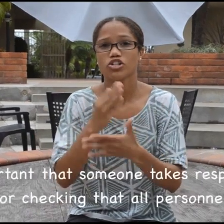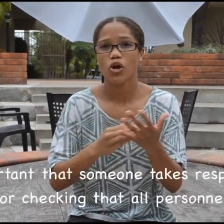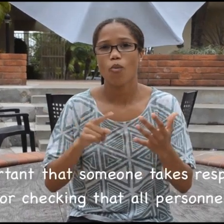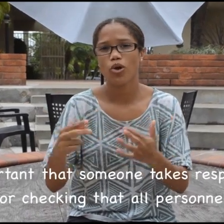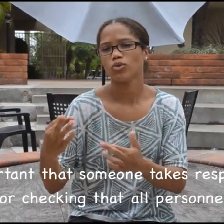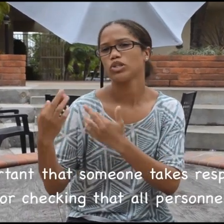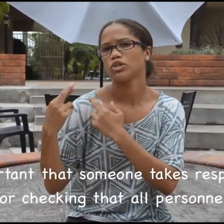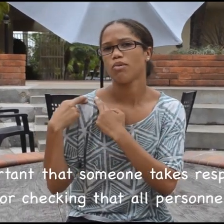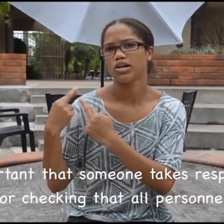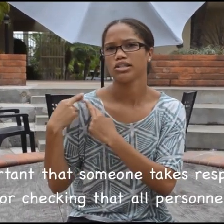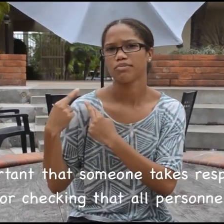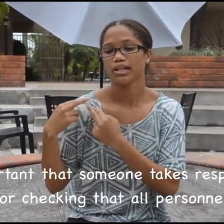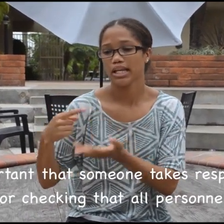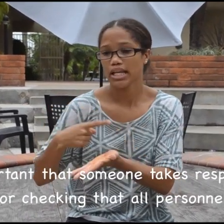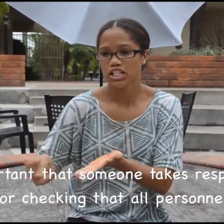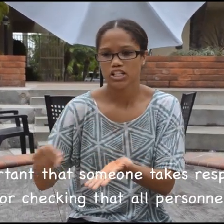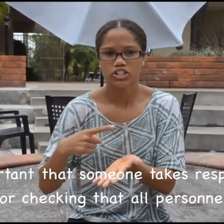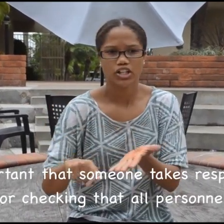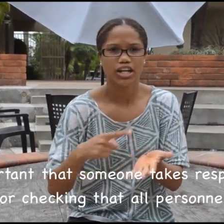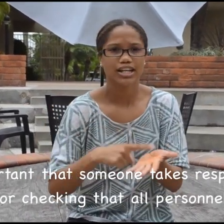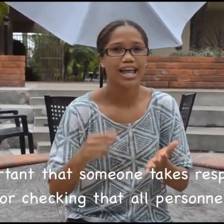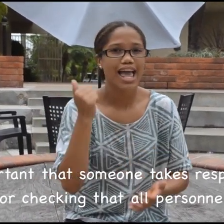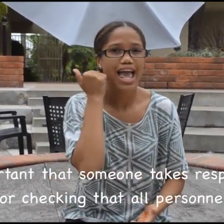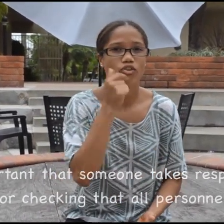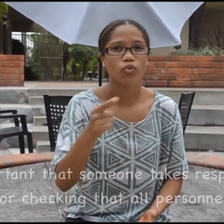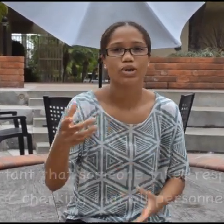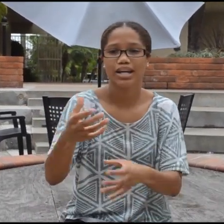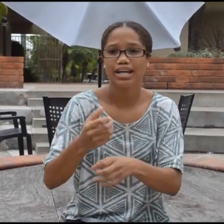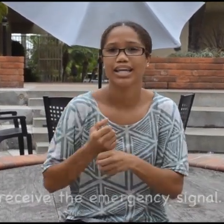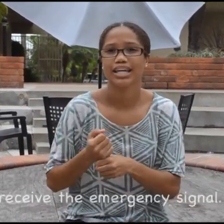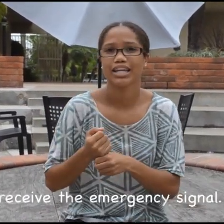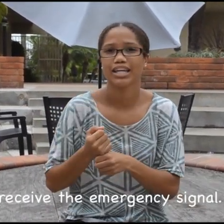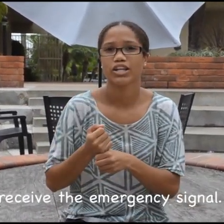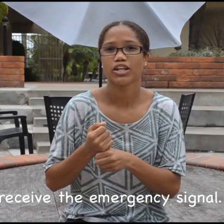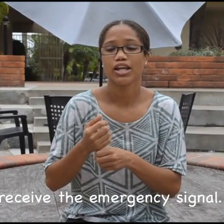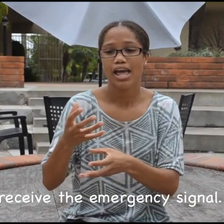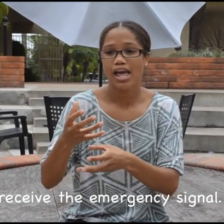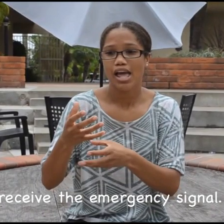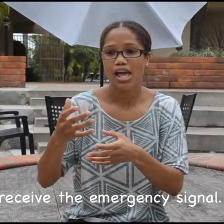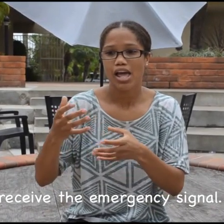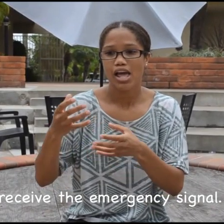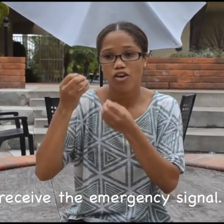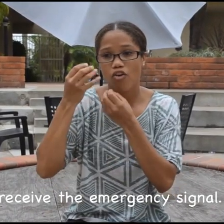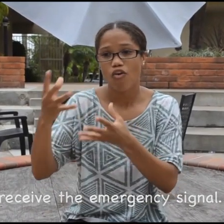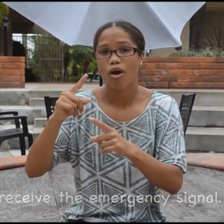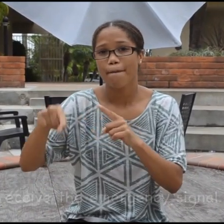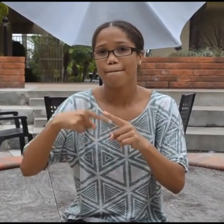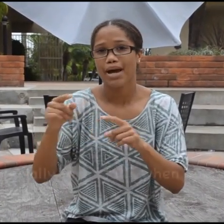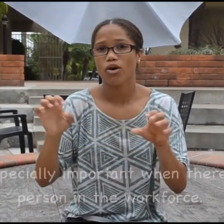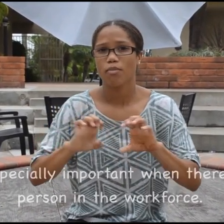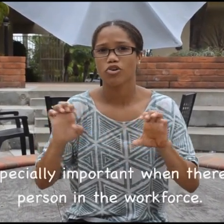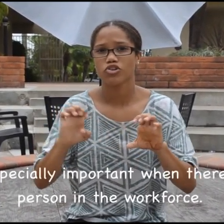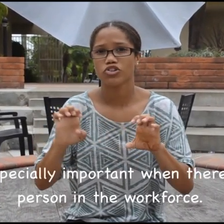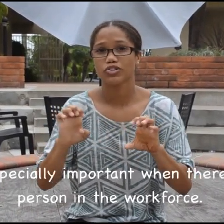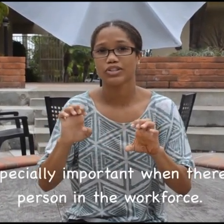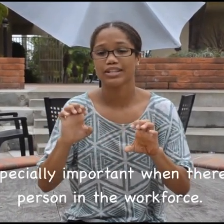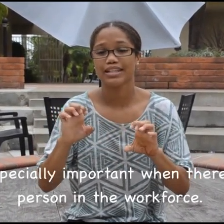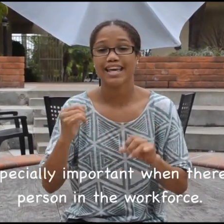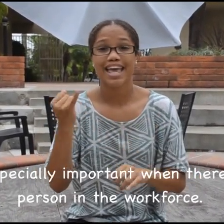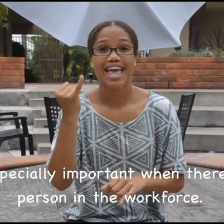it is important that someone takes responsibility for checking that all personnel receive the emergency signal. This is especially